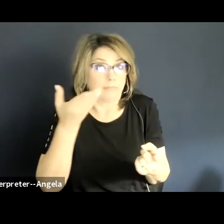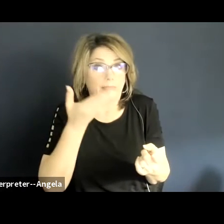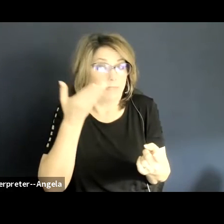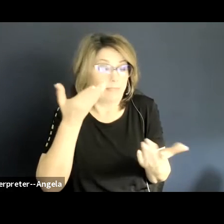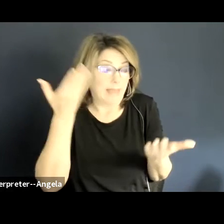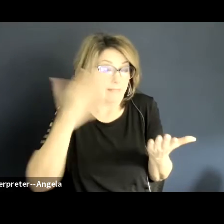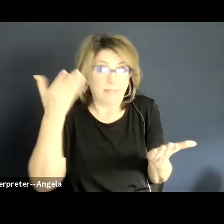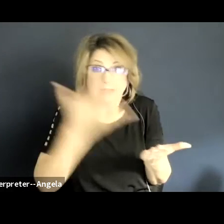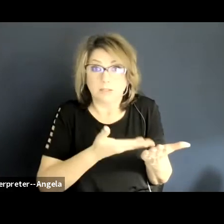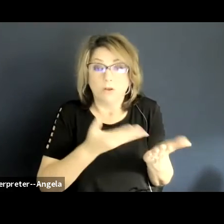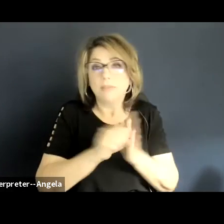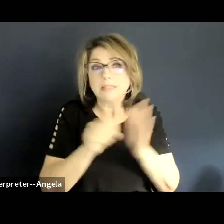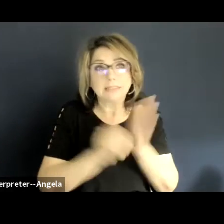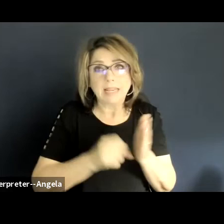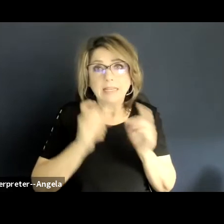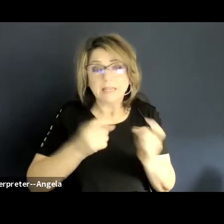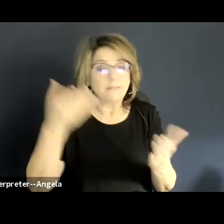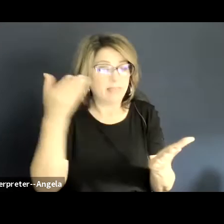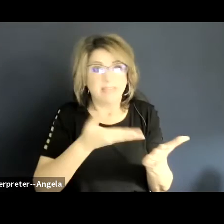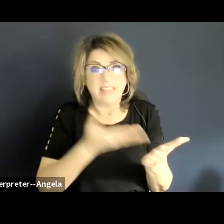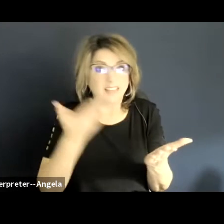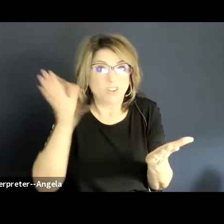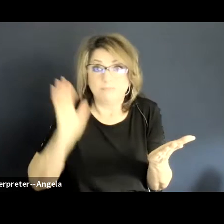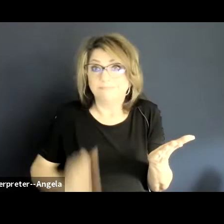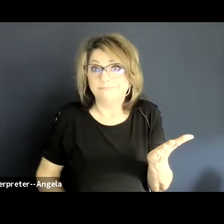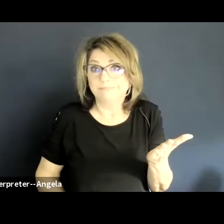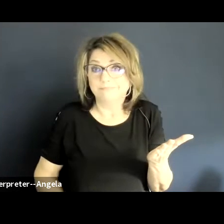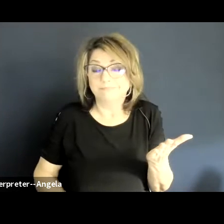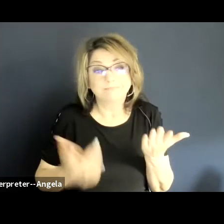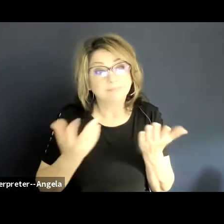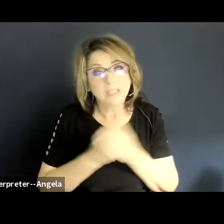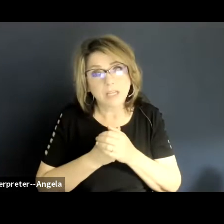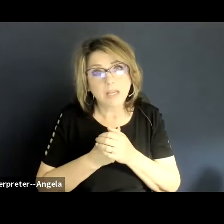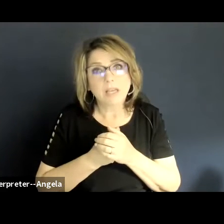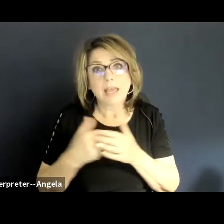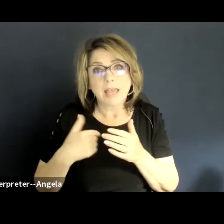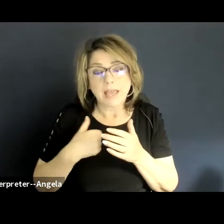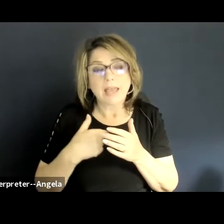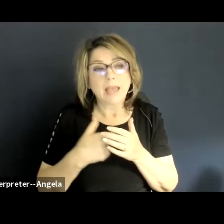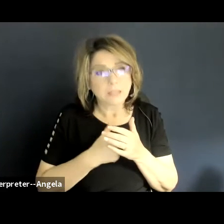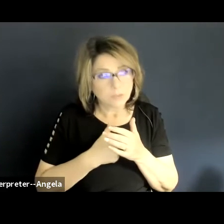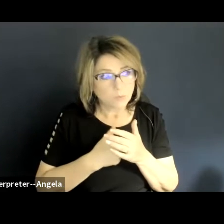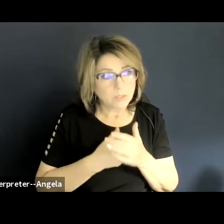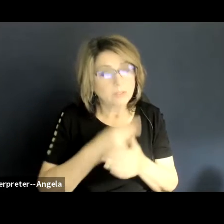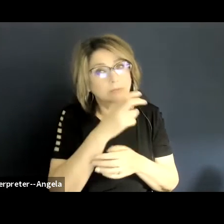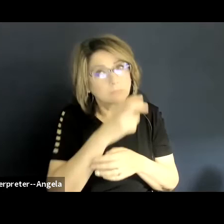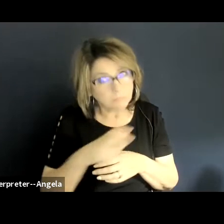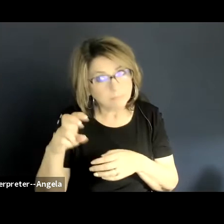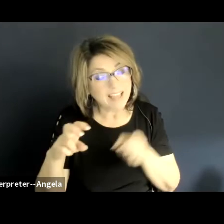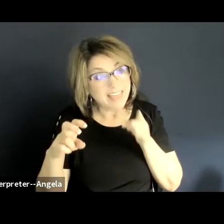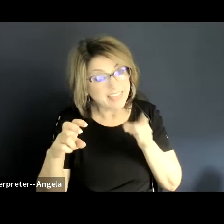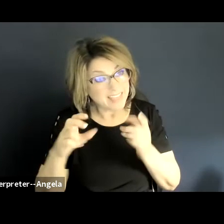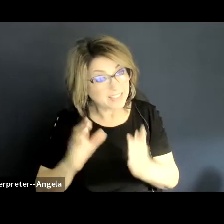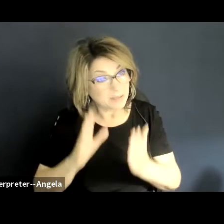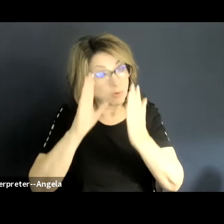by the state. There's nothing more. As we're moving into this approach, now we